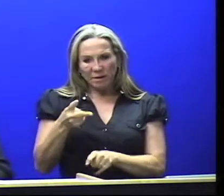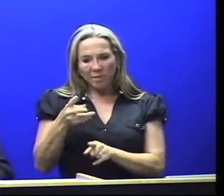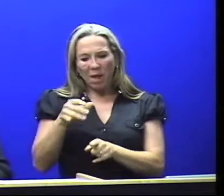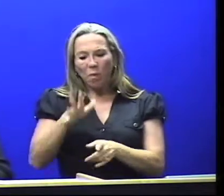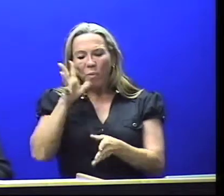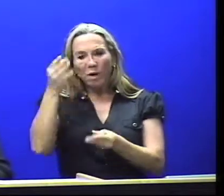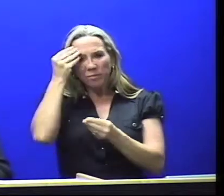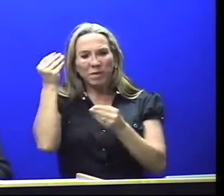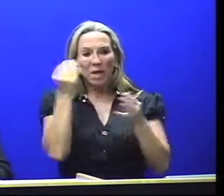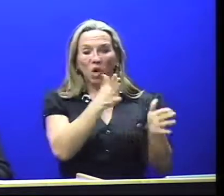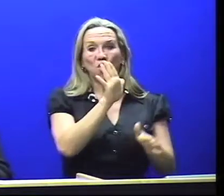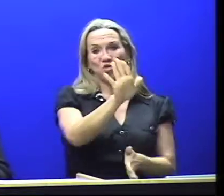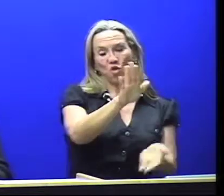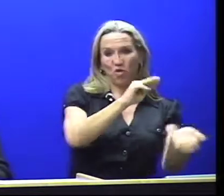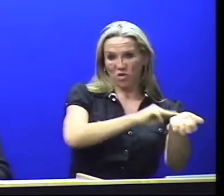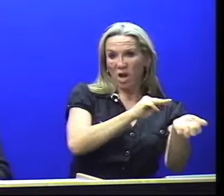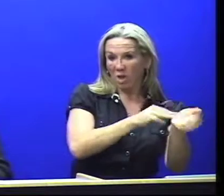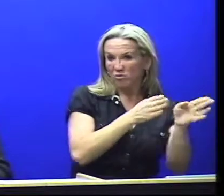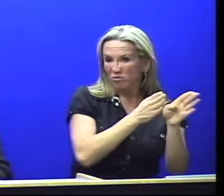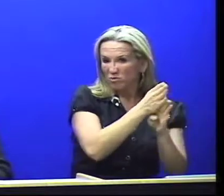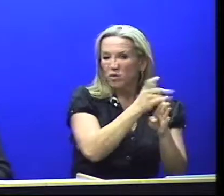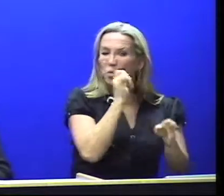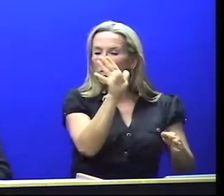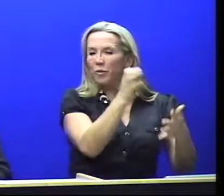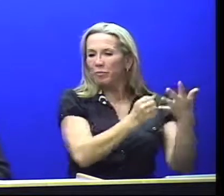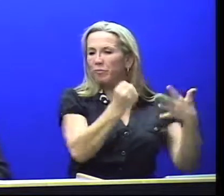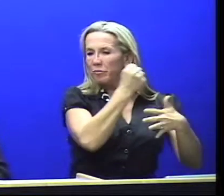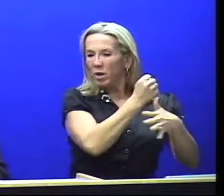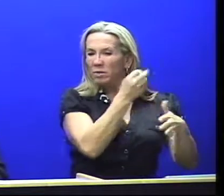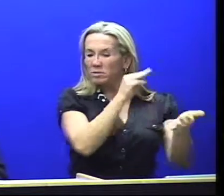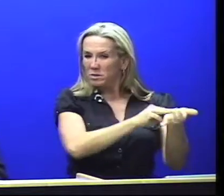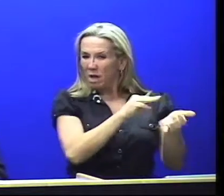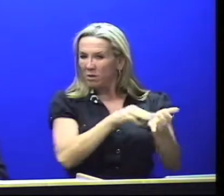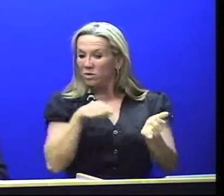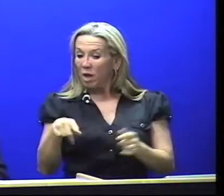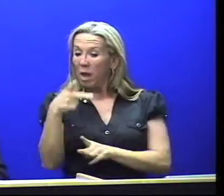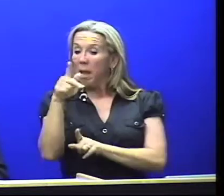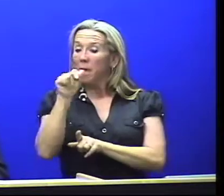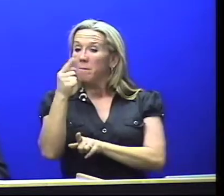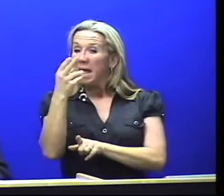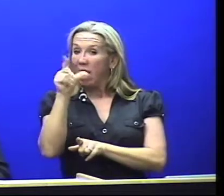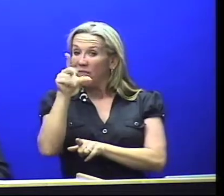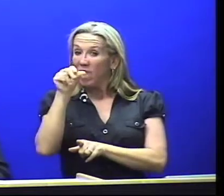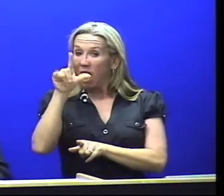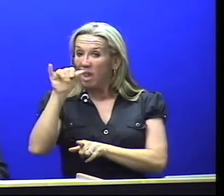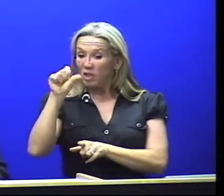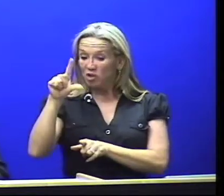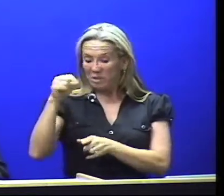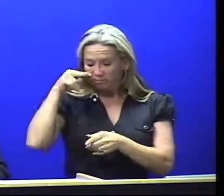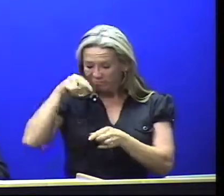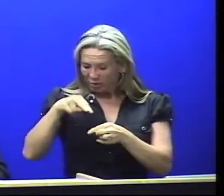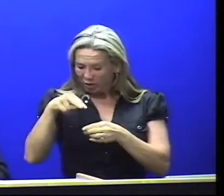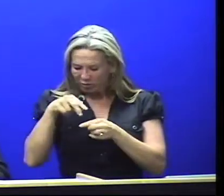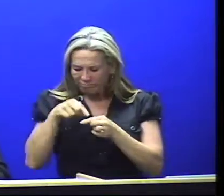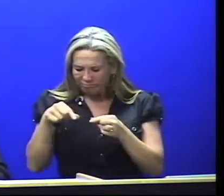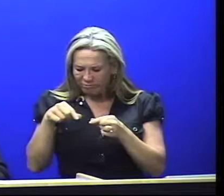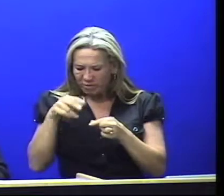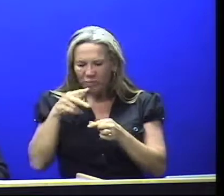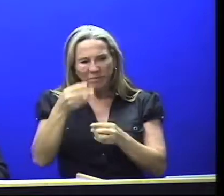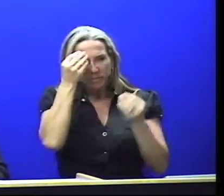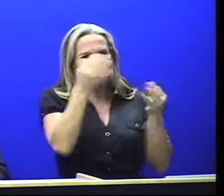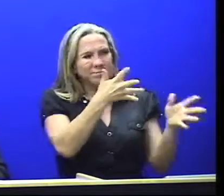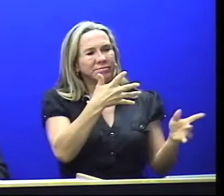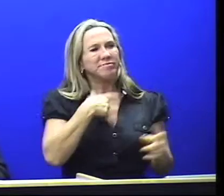your treating doctor, the person you're seeing, whether they think that you have cancer or not, based on looking at